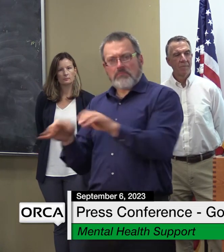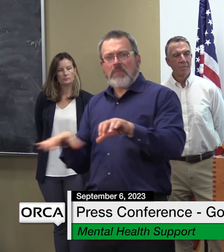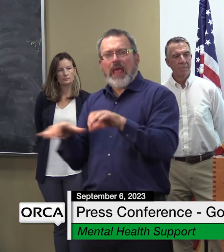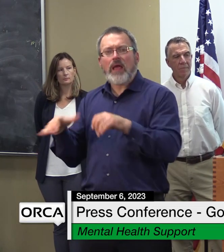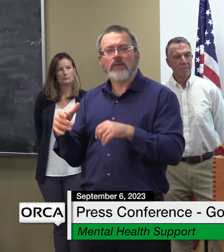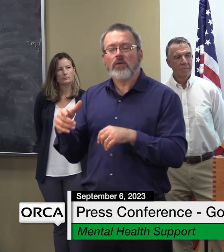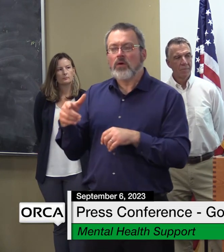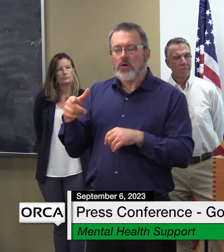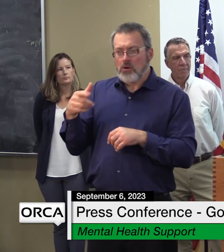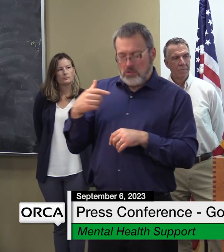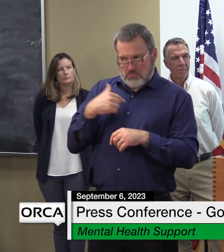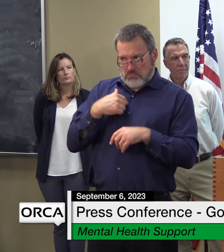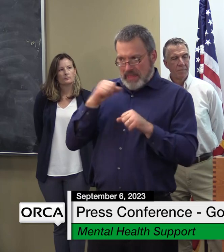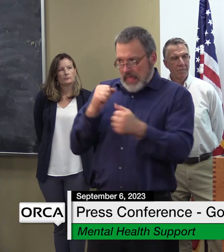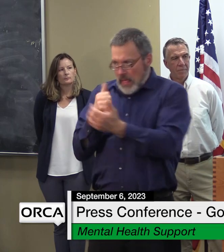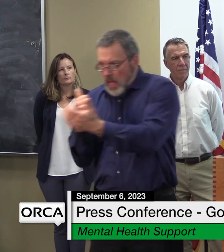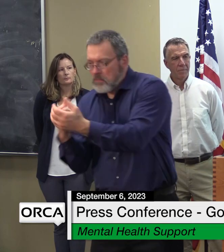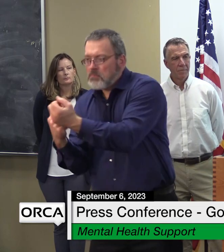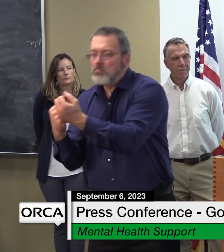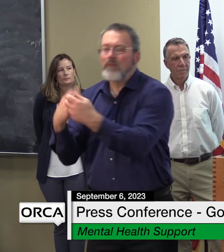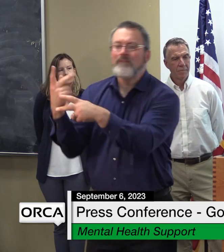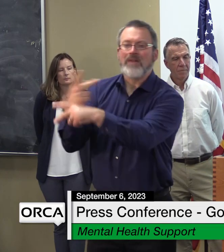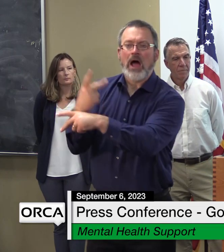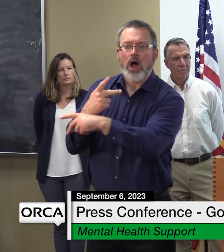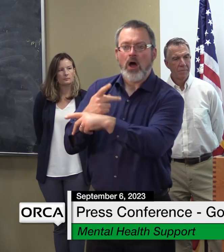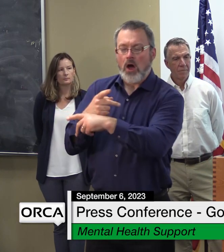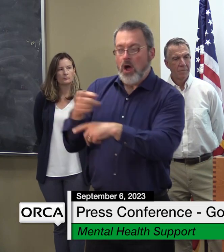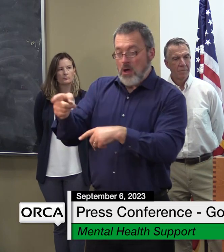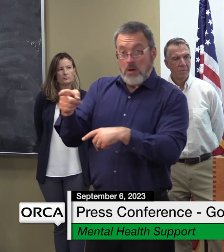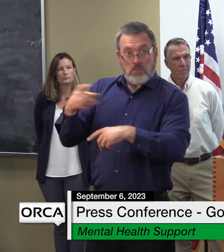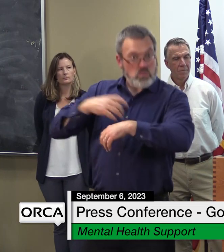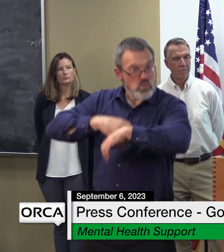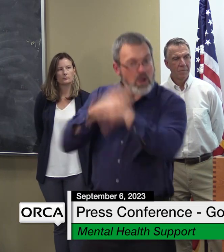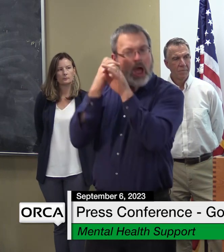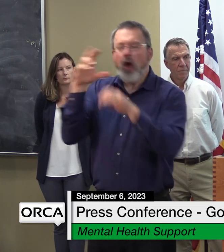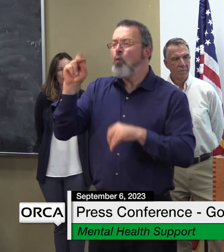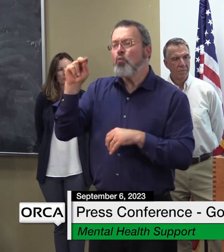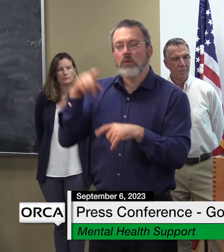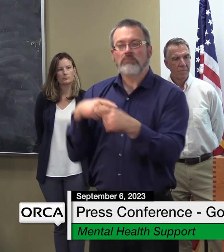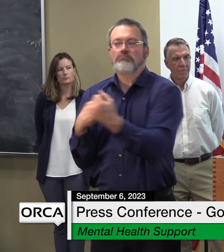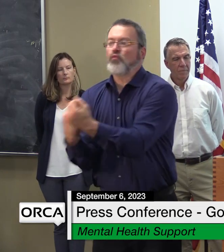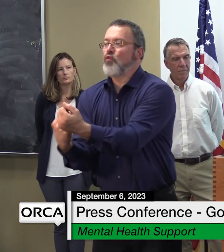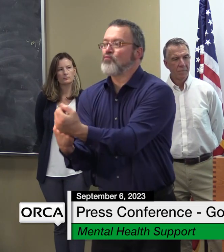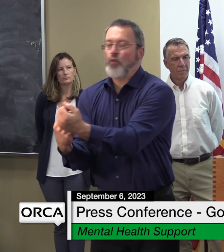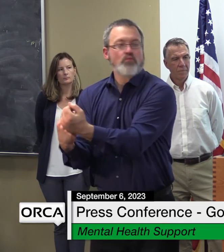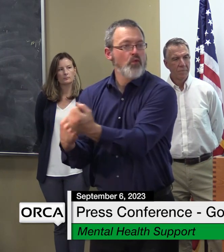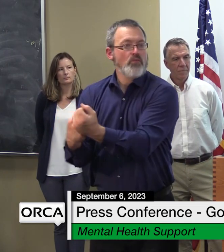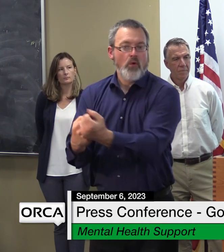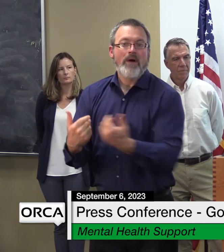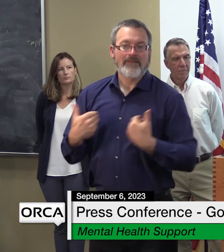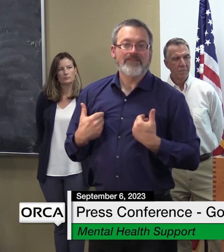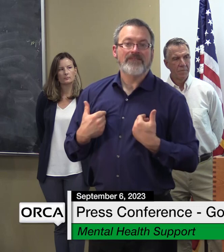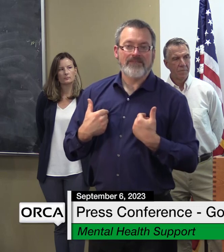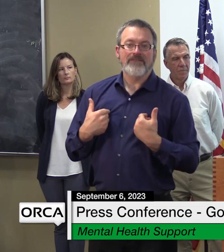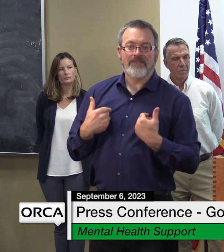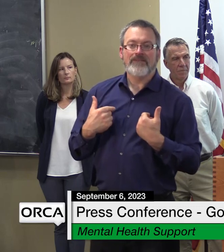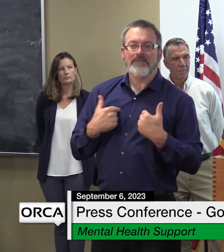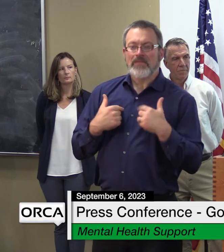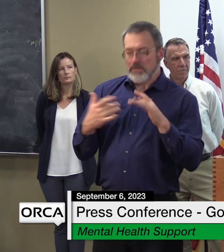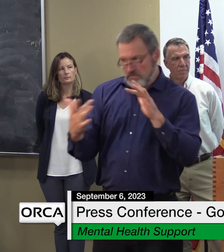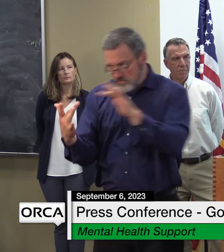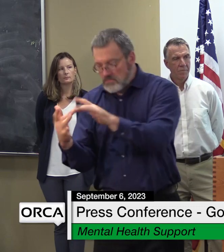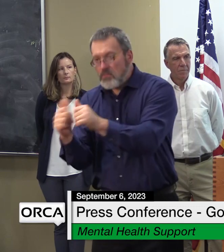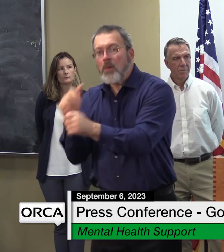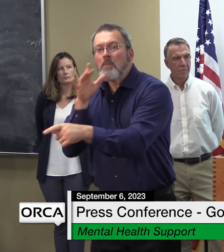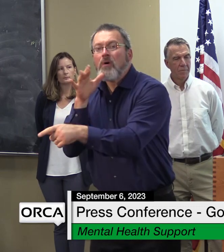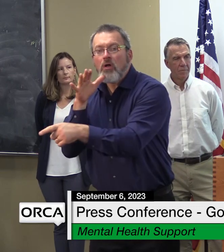crisis, but we could still benefit from some support. Together, we worked with the mom to make an action plan and provided her with resources so she